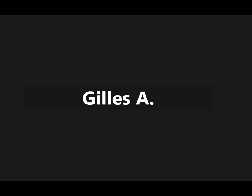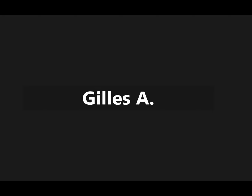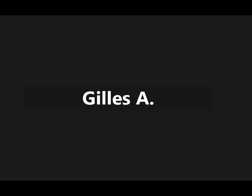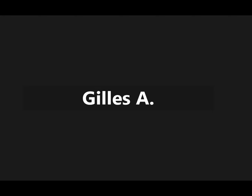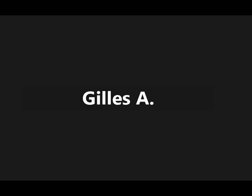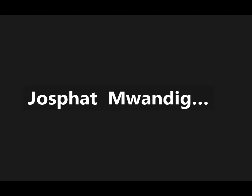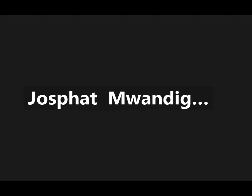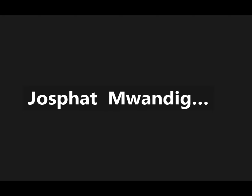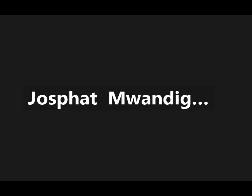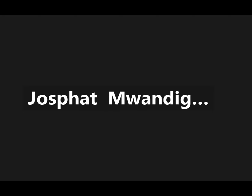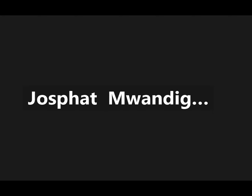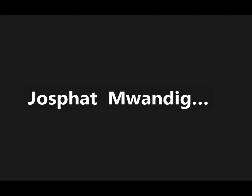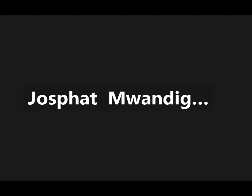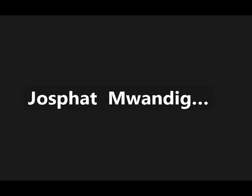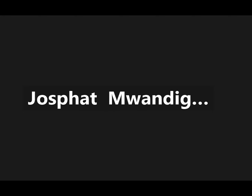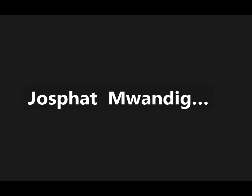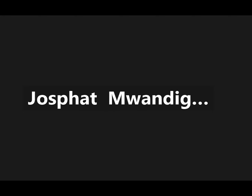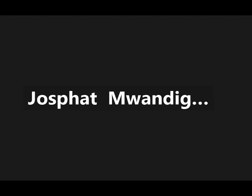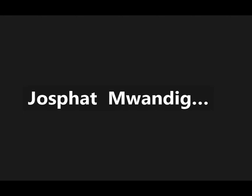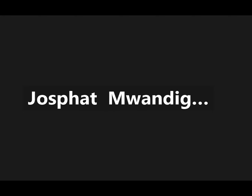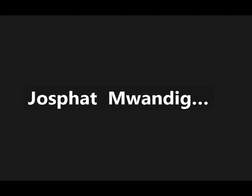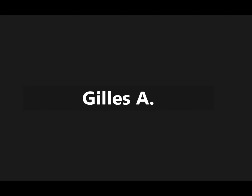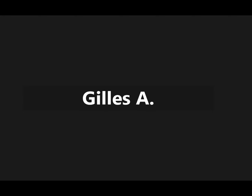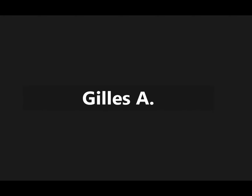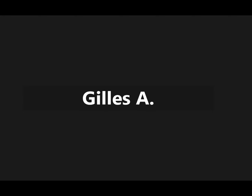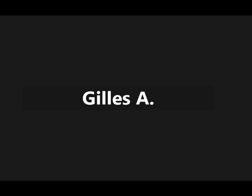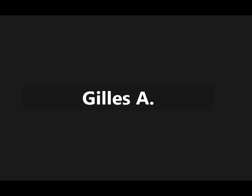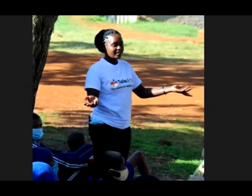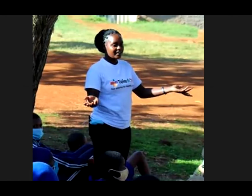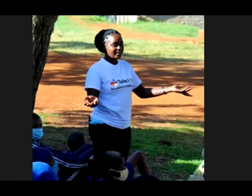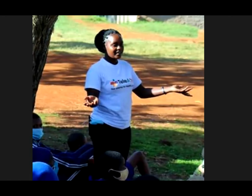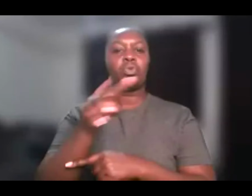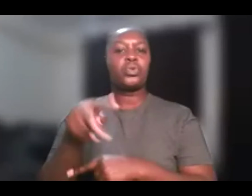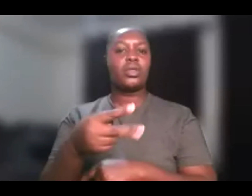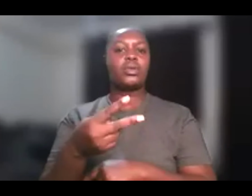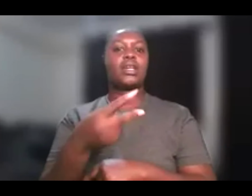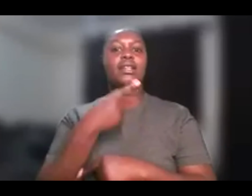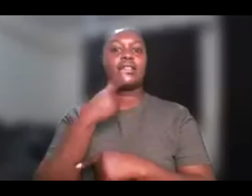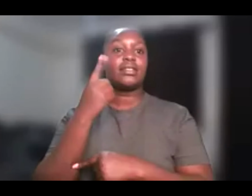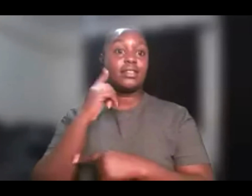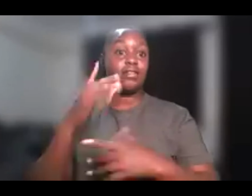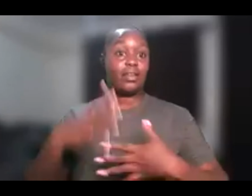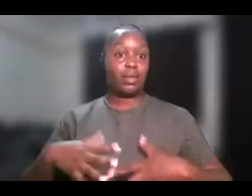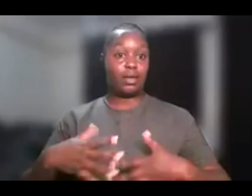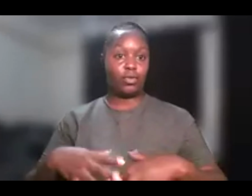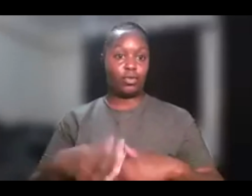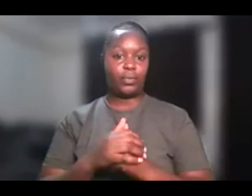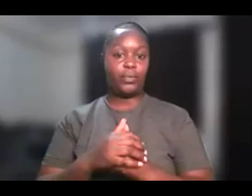for 2,000 deaf people. And a deaf woman close to our team went to the